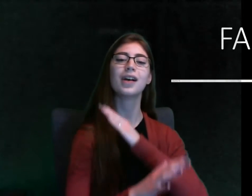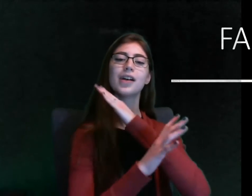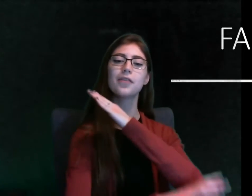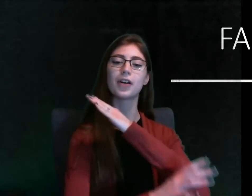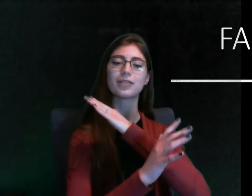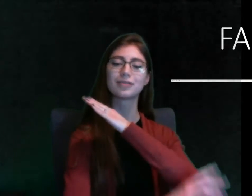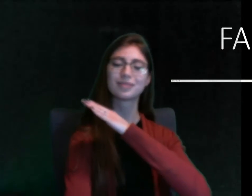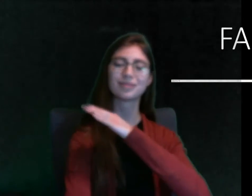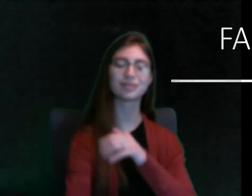Fall.